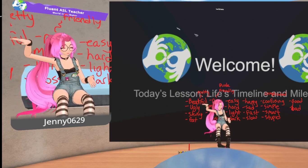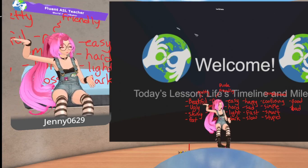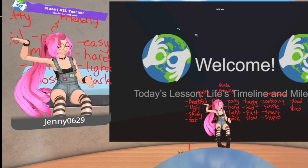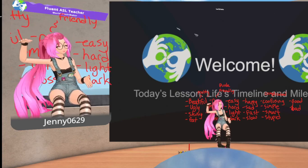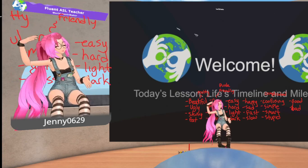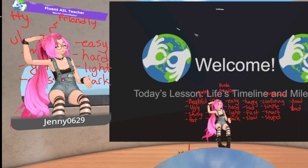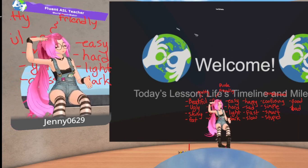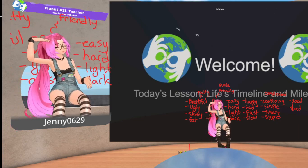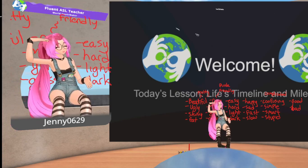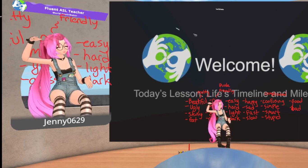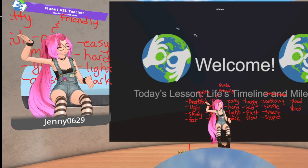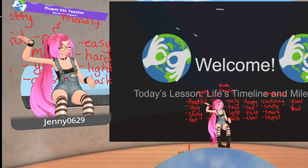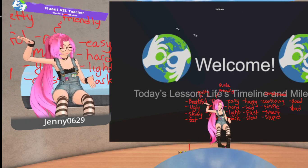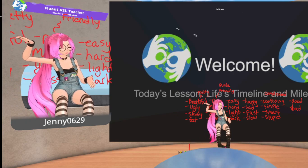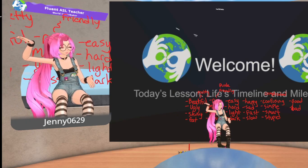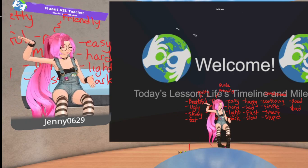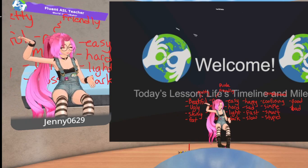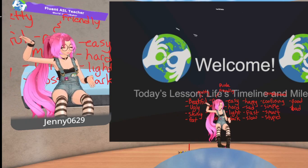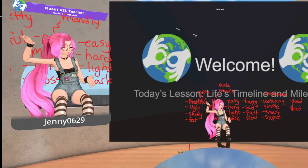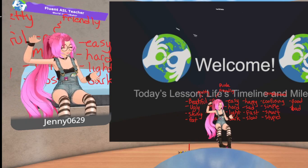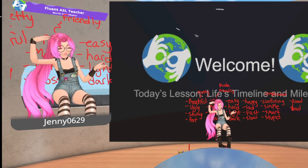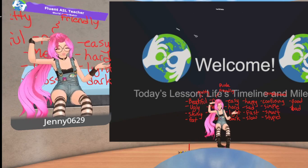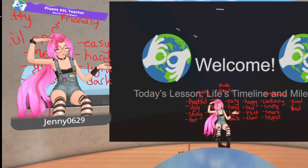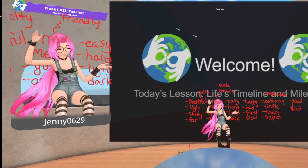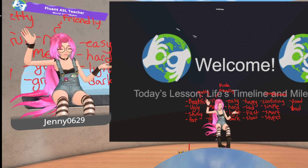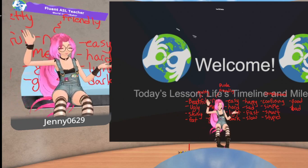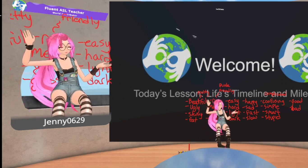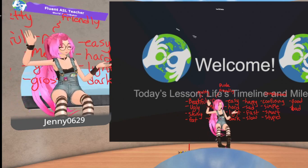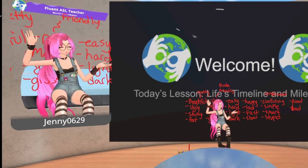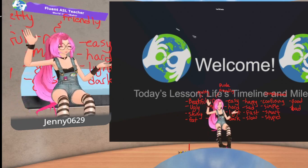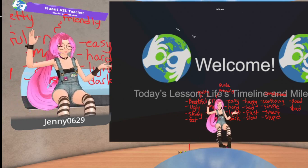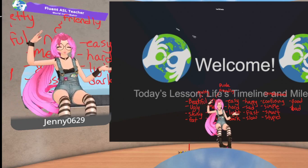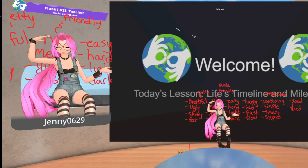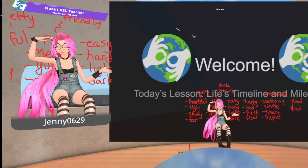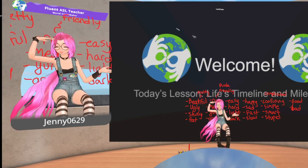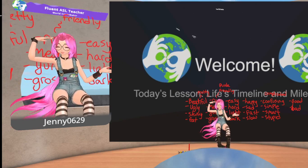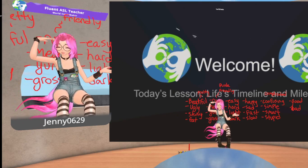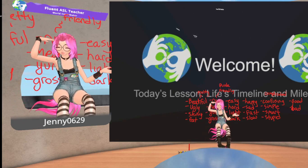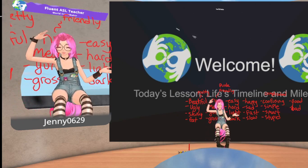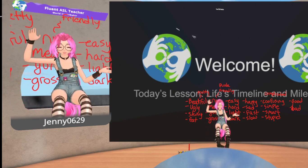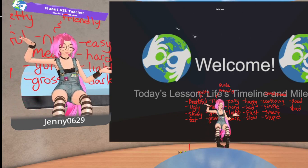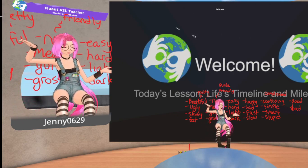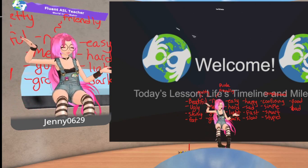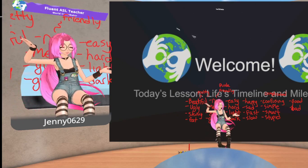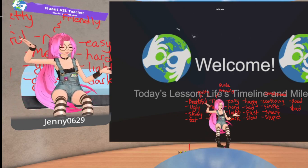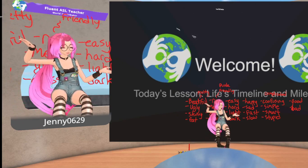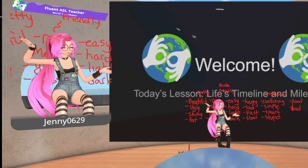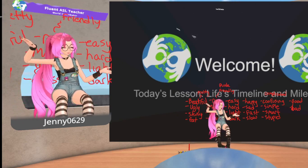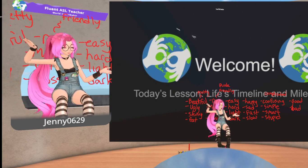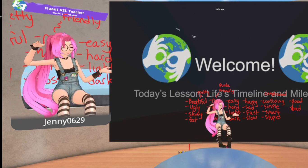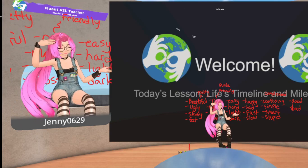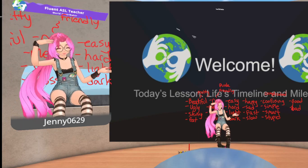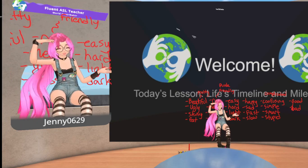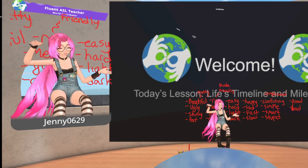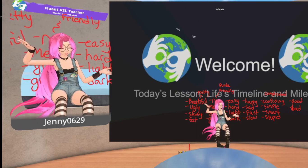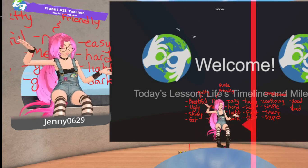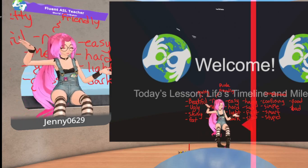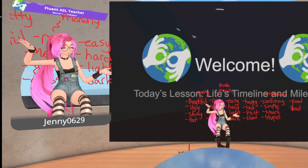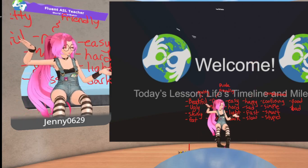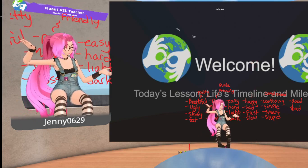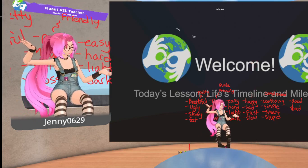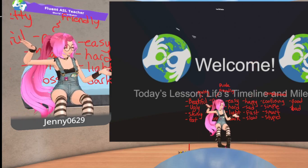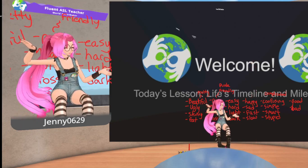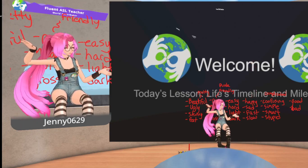open? I don't No. know. I don't know. Wait, does anyone know what the signs mean? I don't